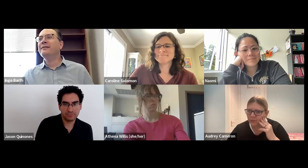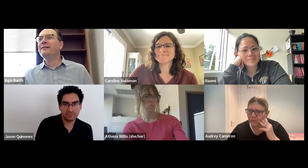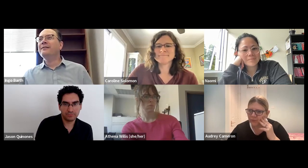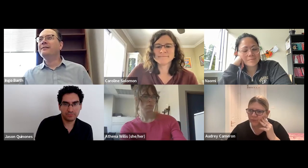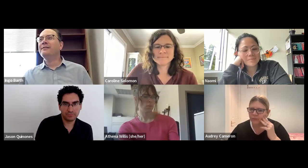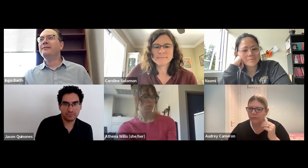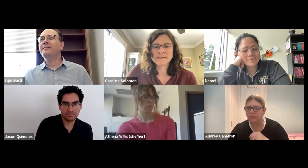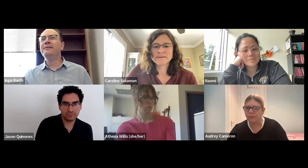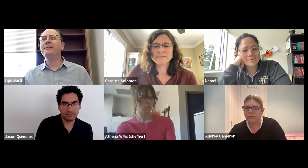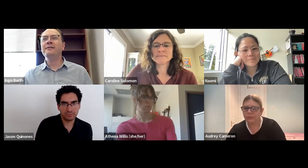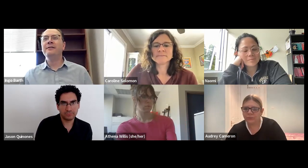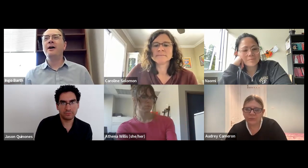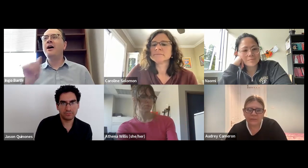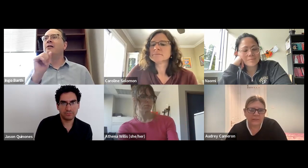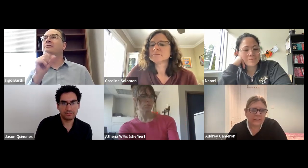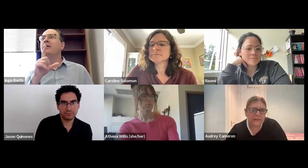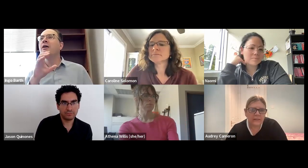acid, which is also important.